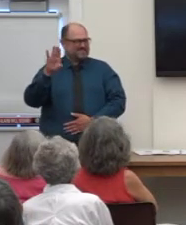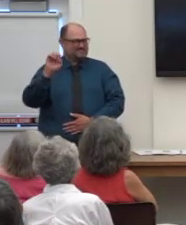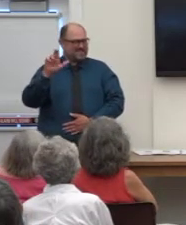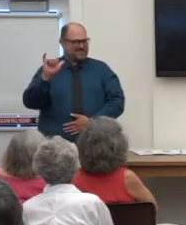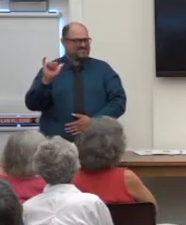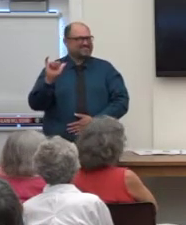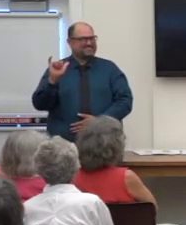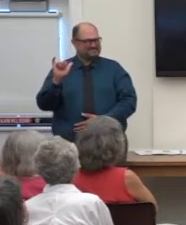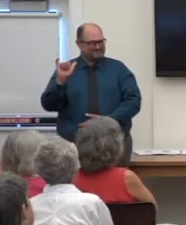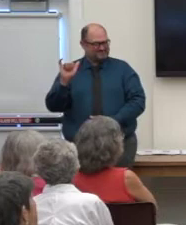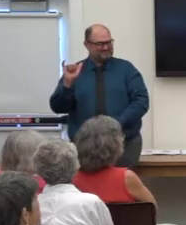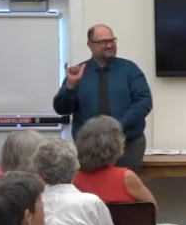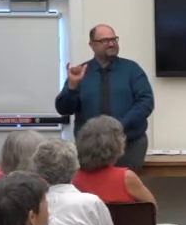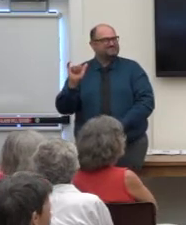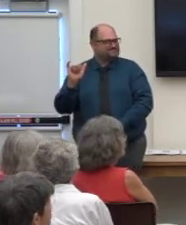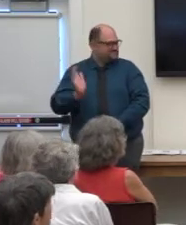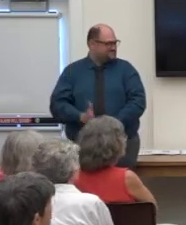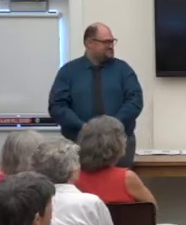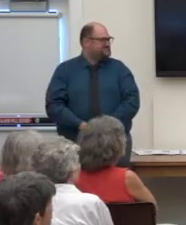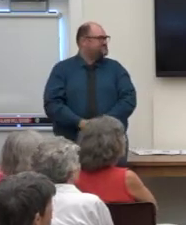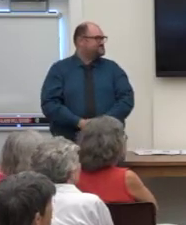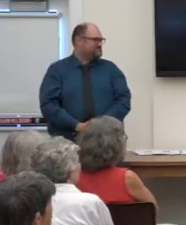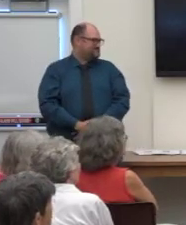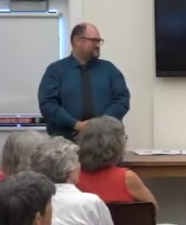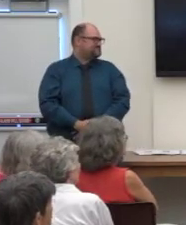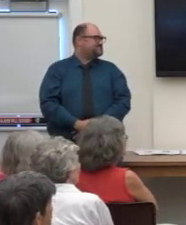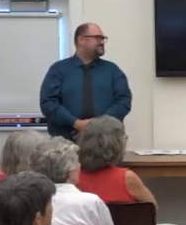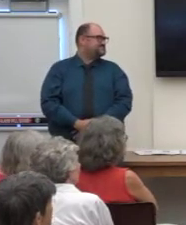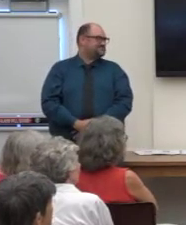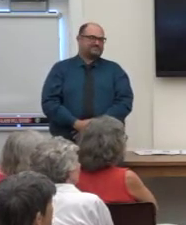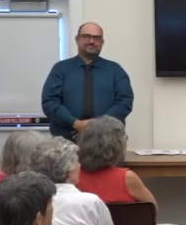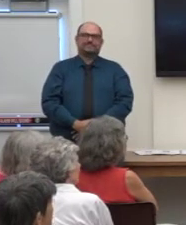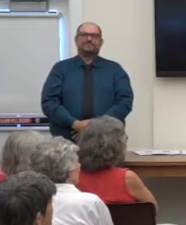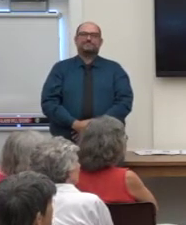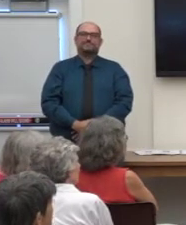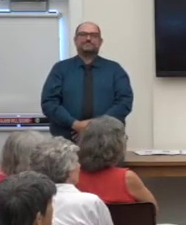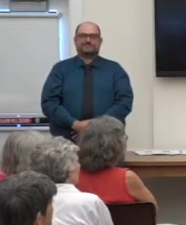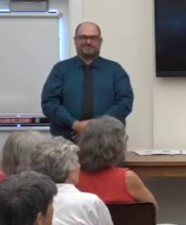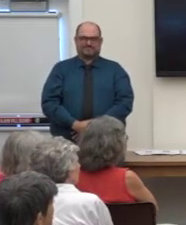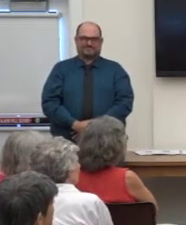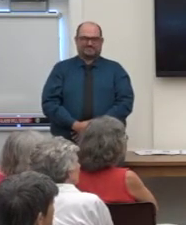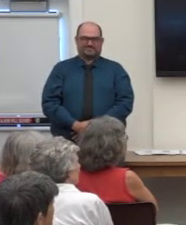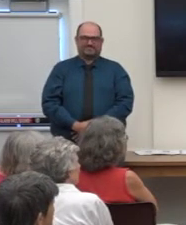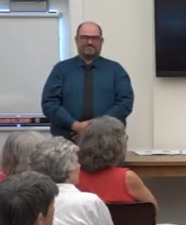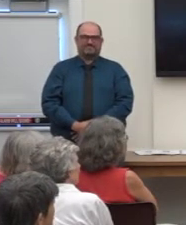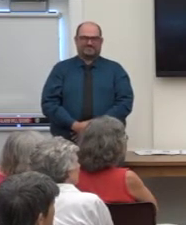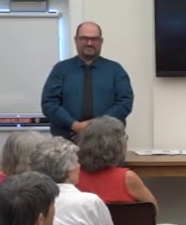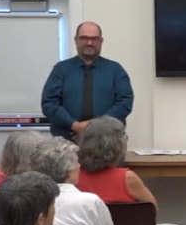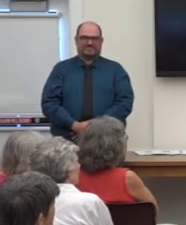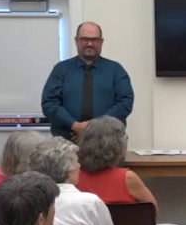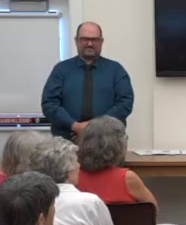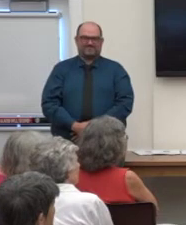Spell. Right, I consider it my mission in life for everyone to learn this sign.